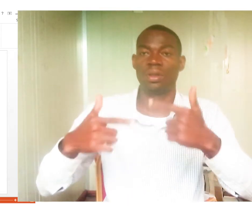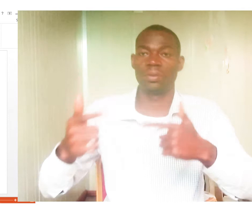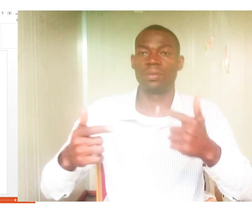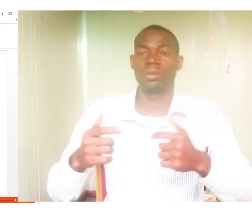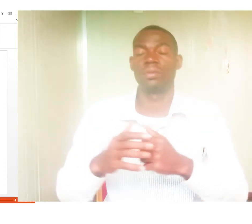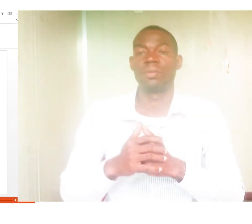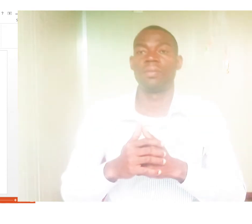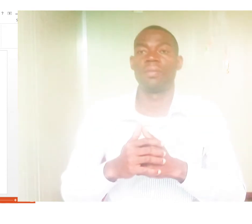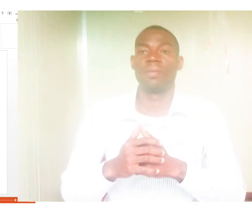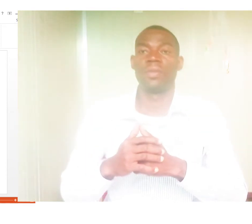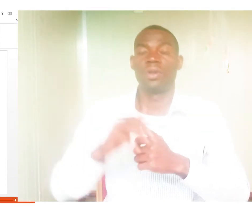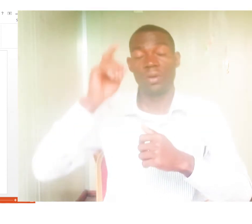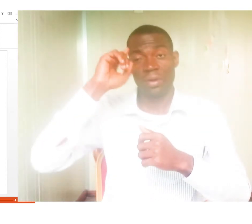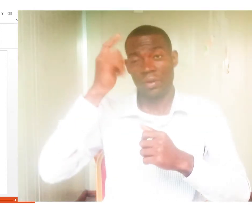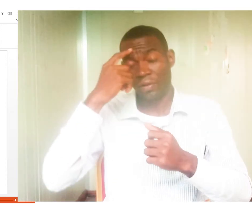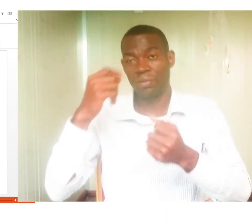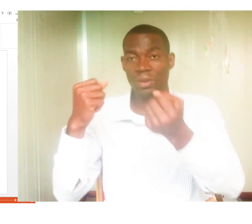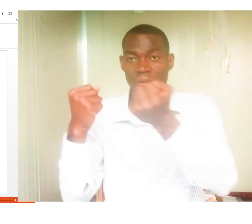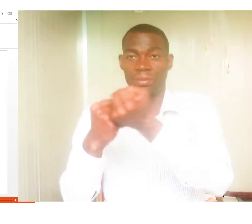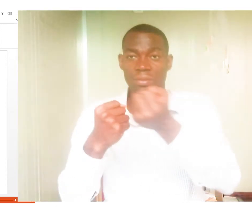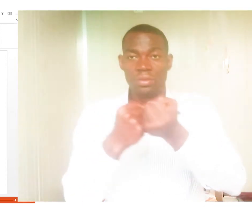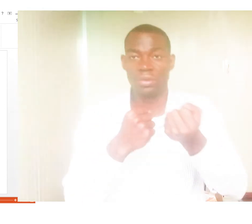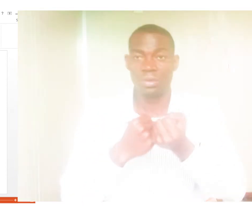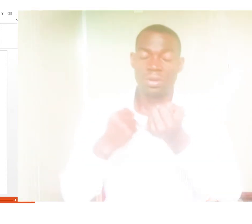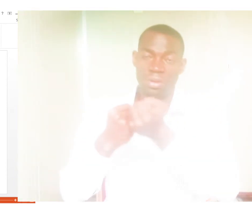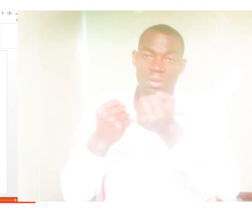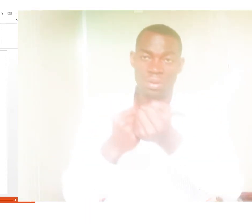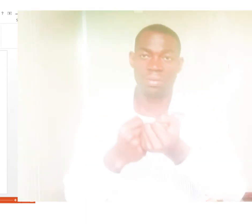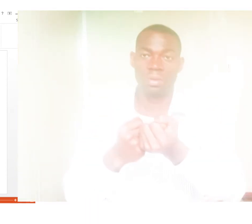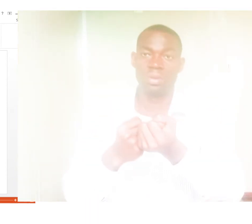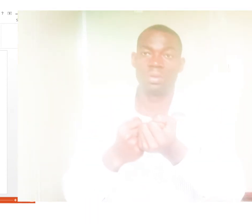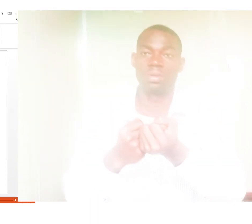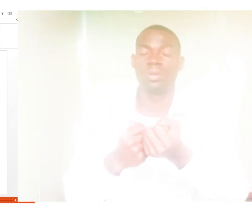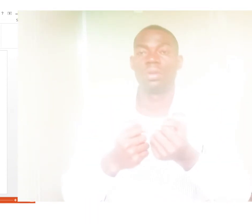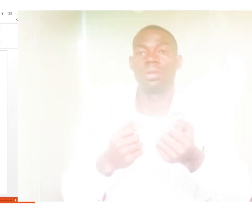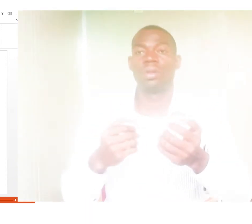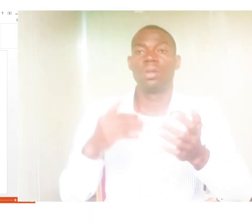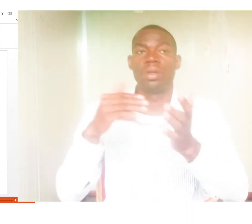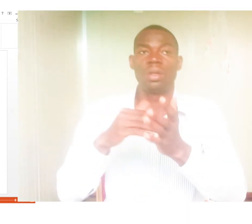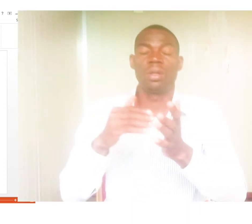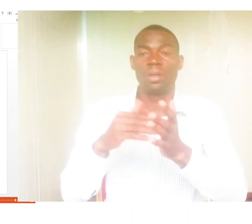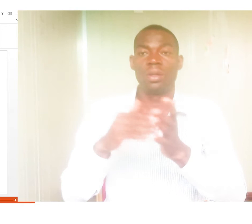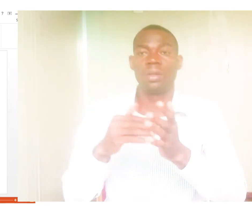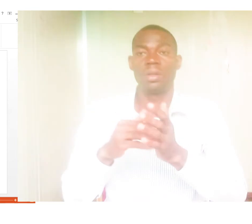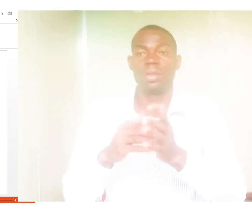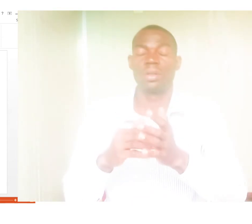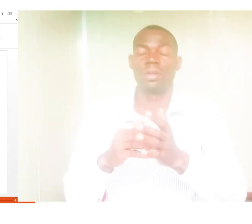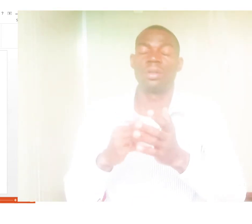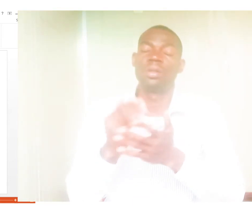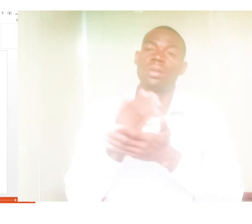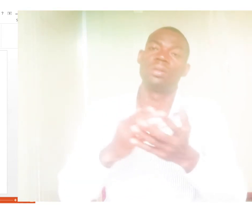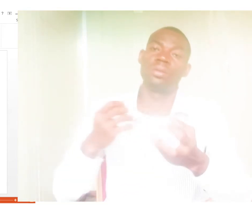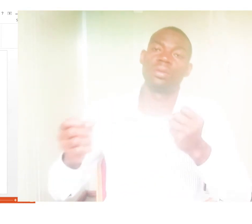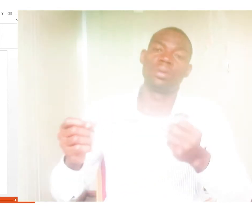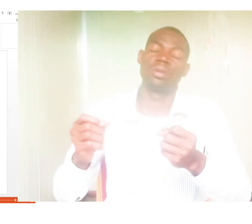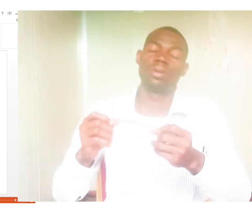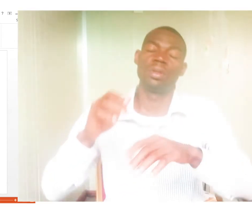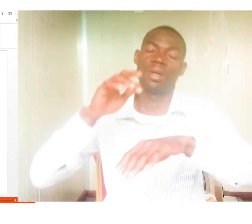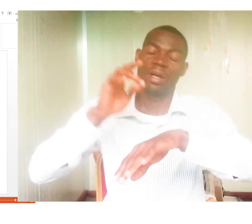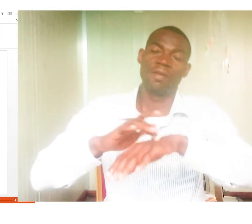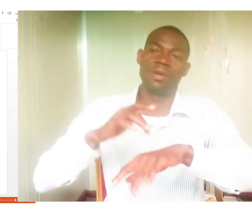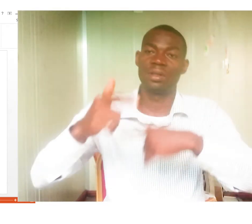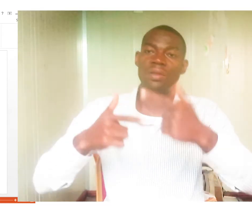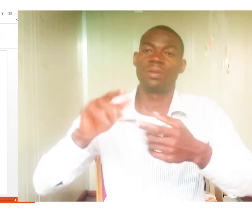promote or enforce the implementation of sign language interpreting in social services available to